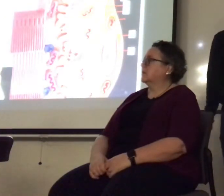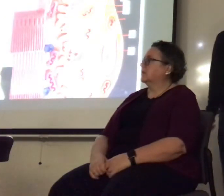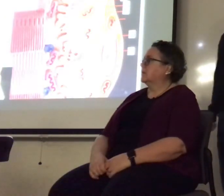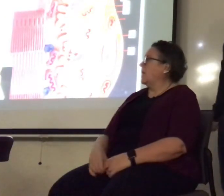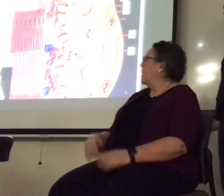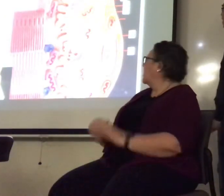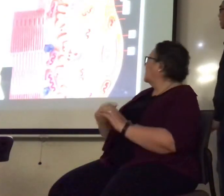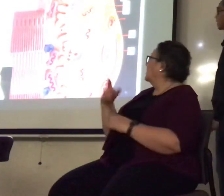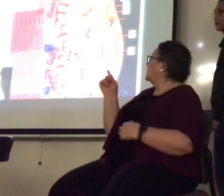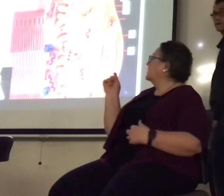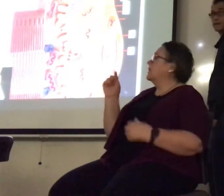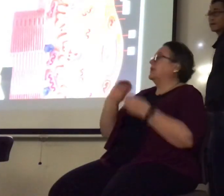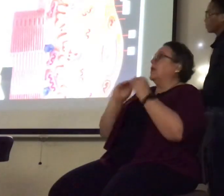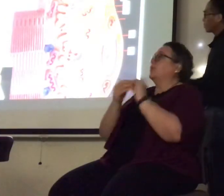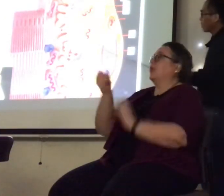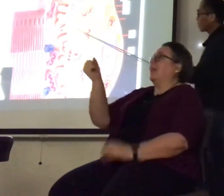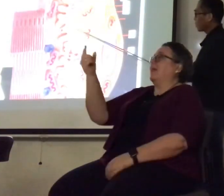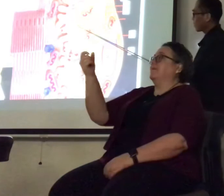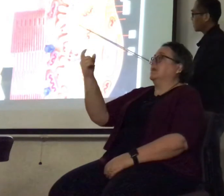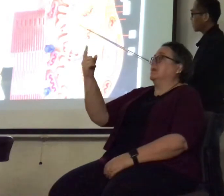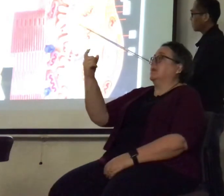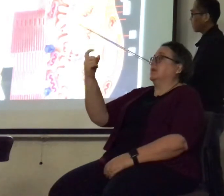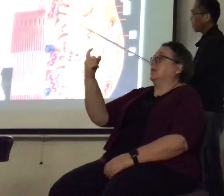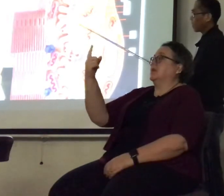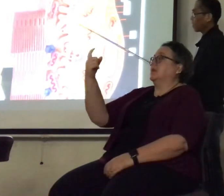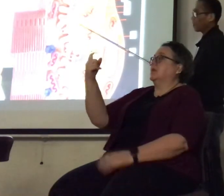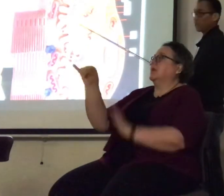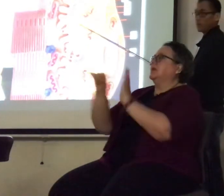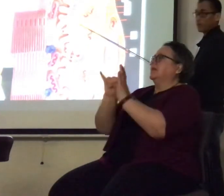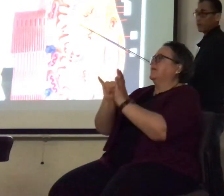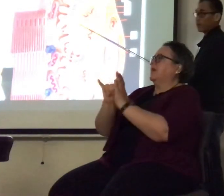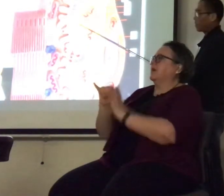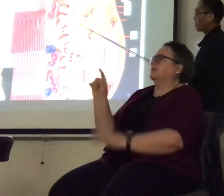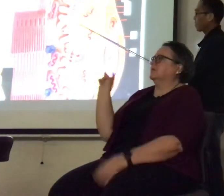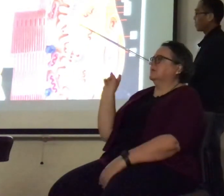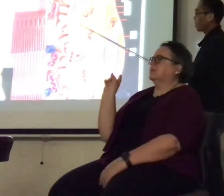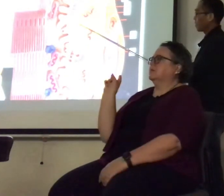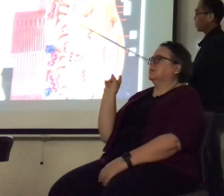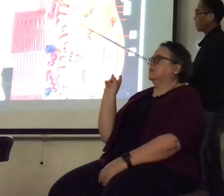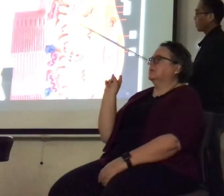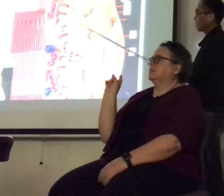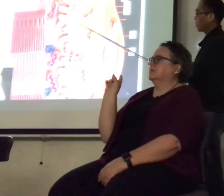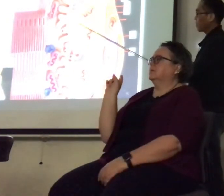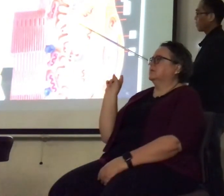Number 11. Identify.